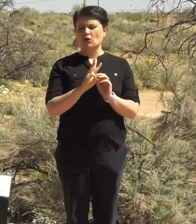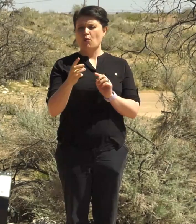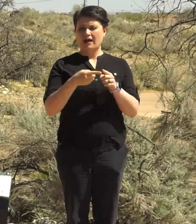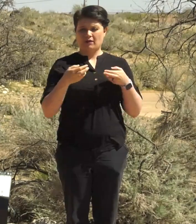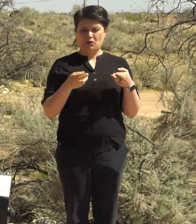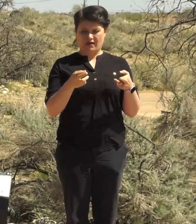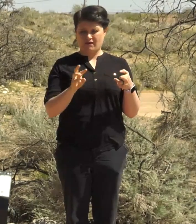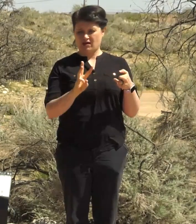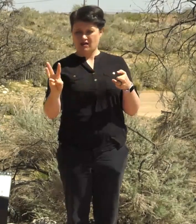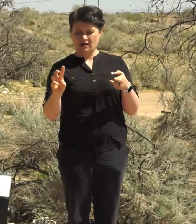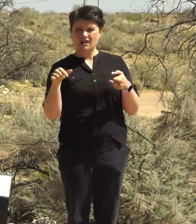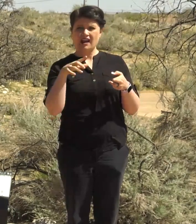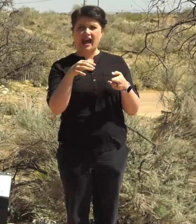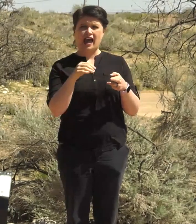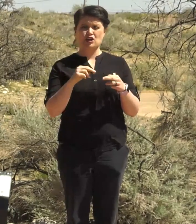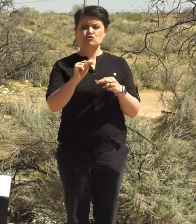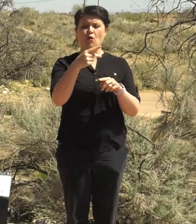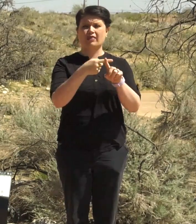of Central.